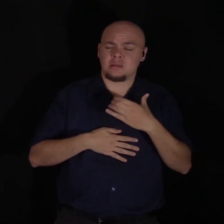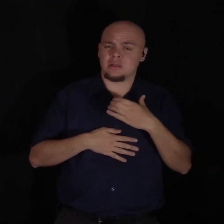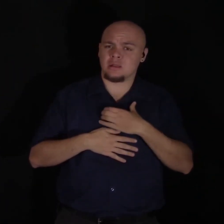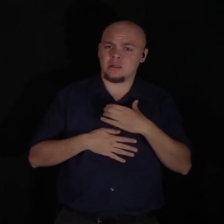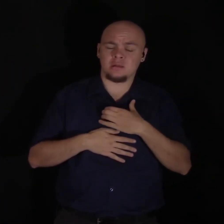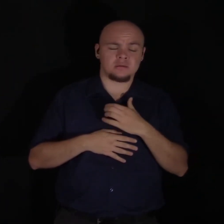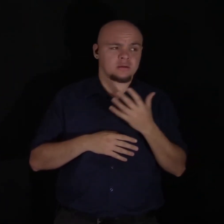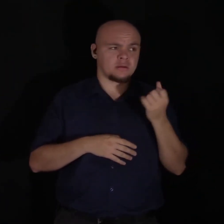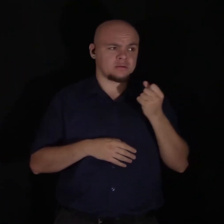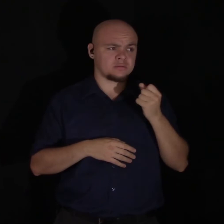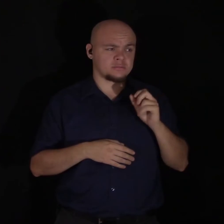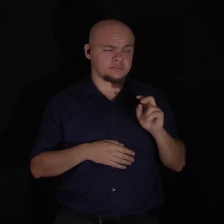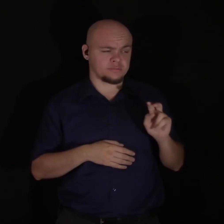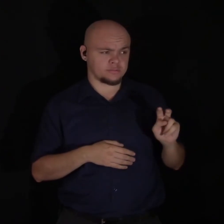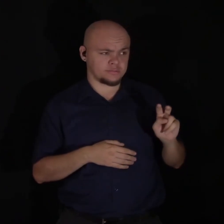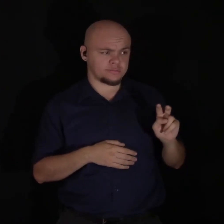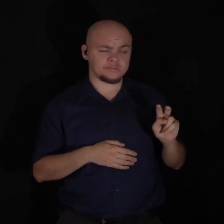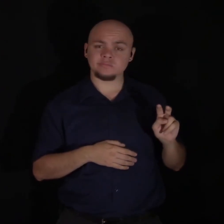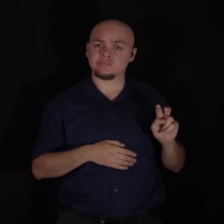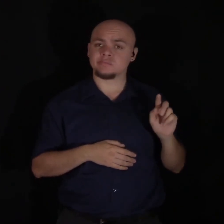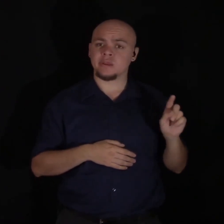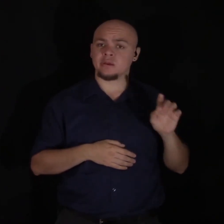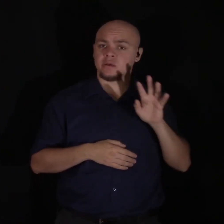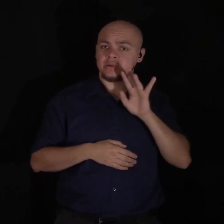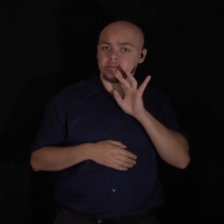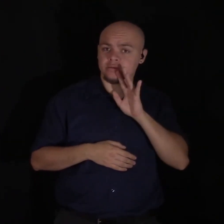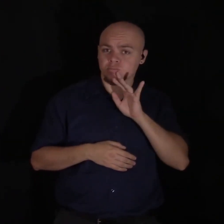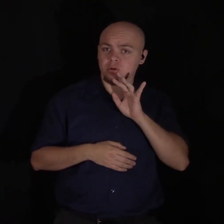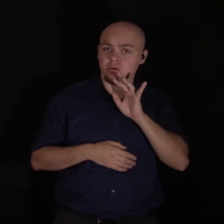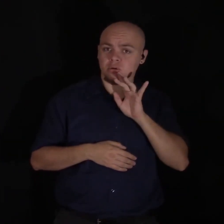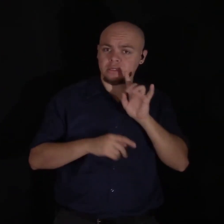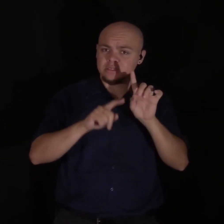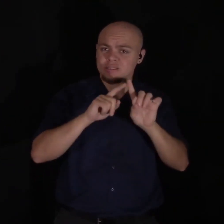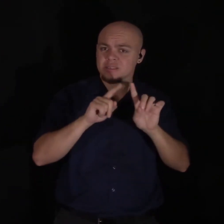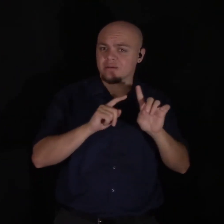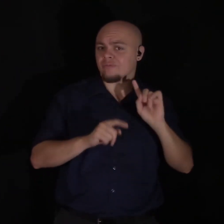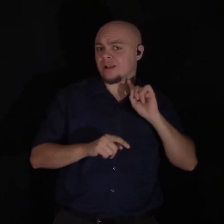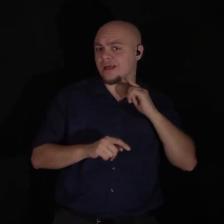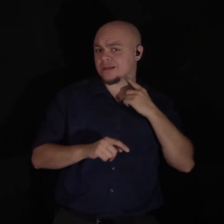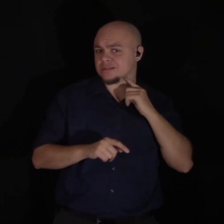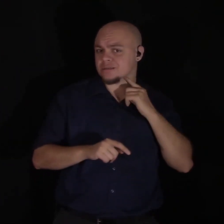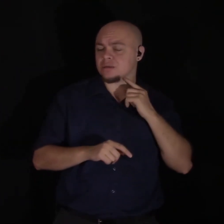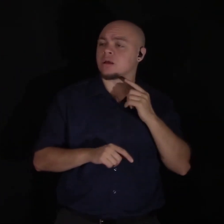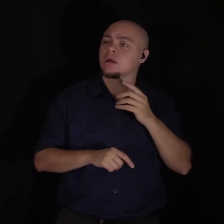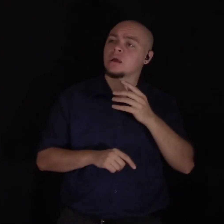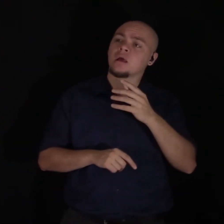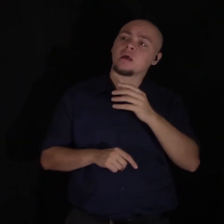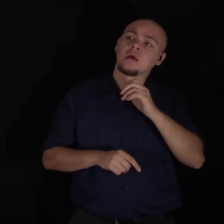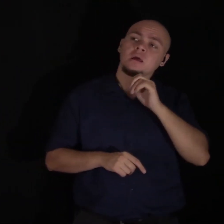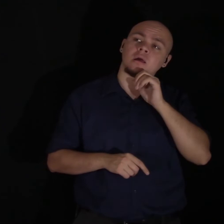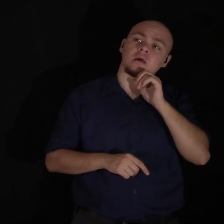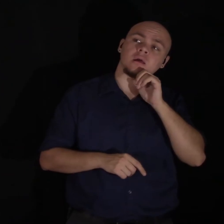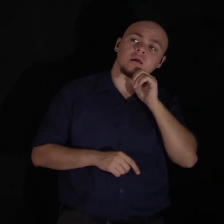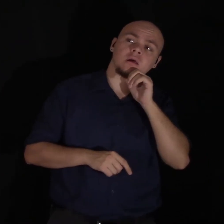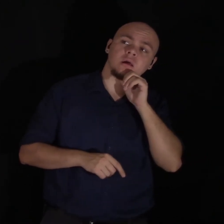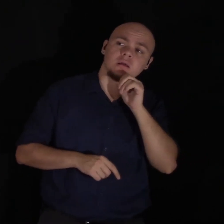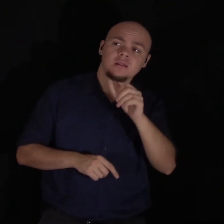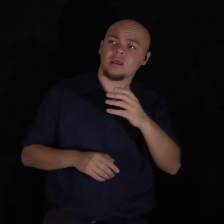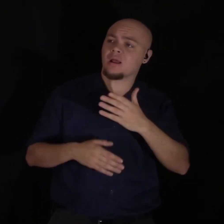paused. At length he spoke, in broken accents. "Unhappy man! Do you share